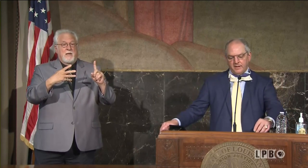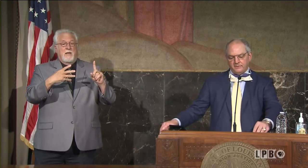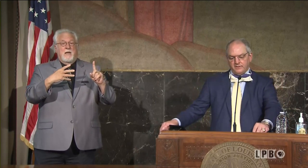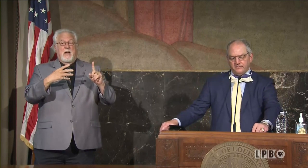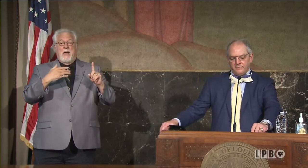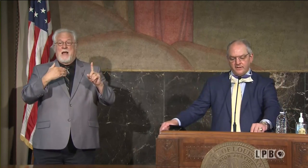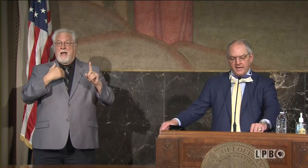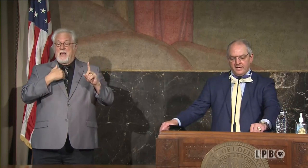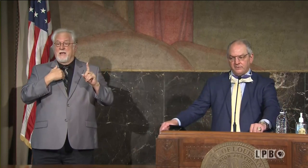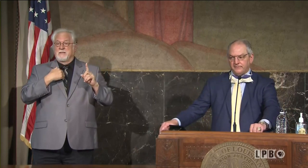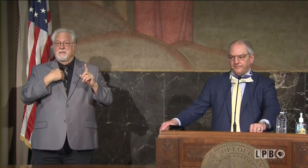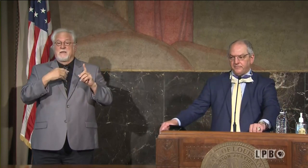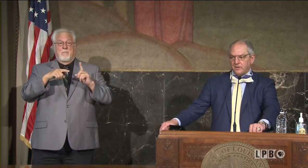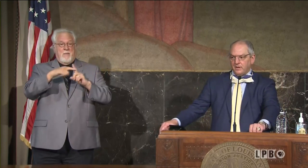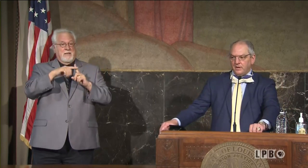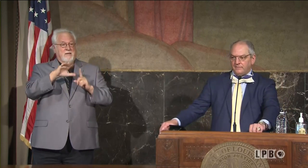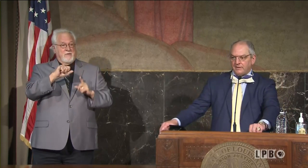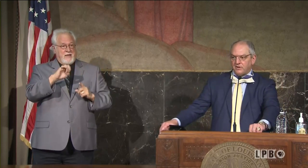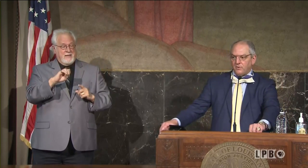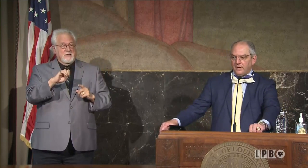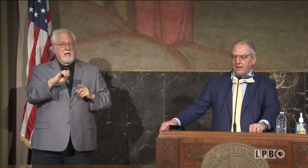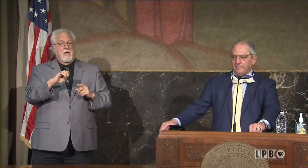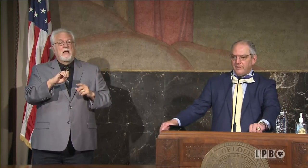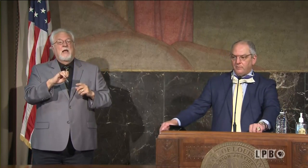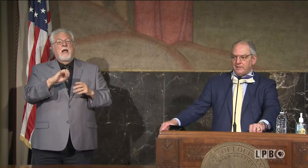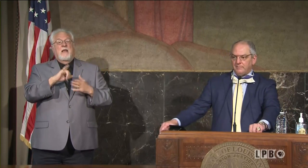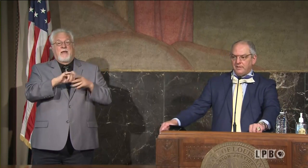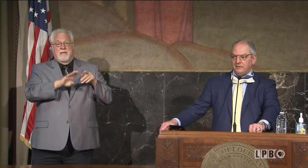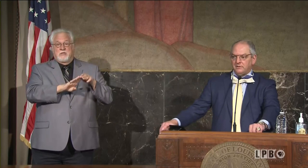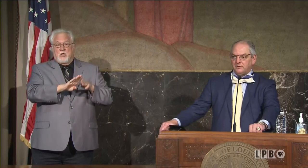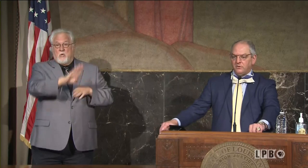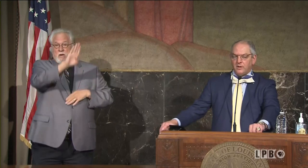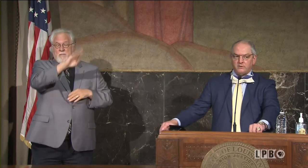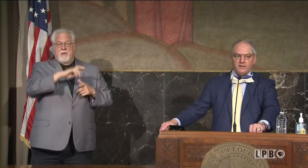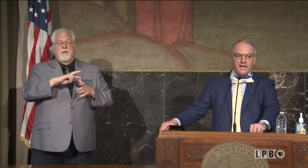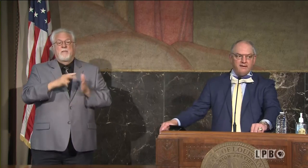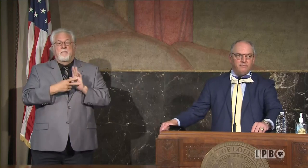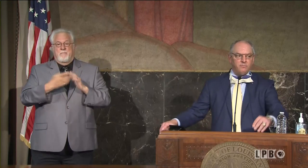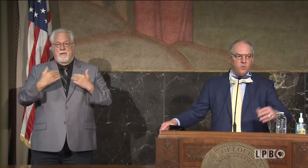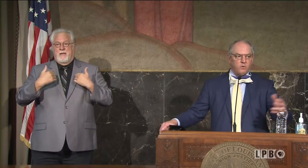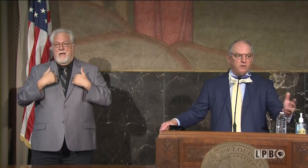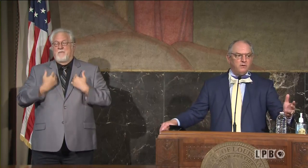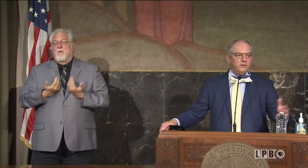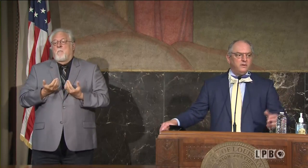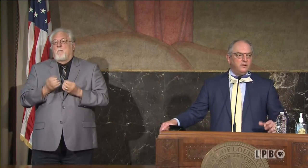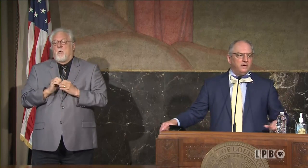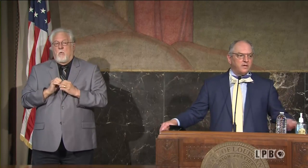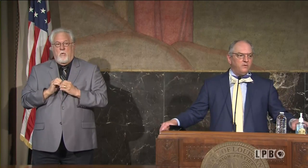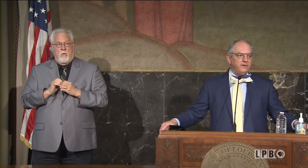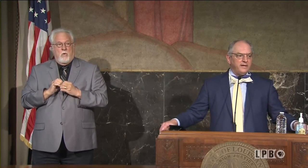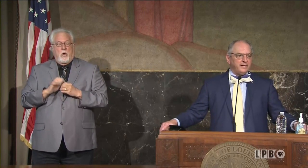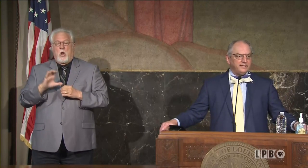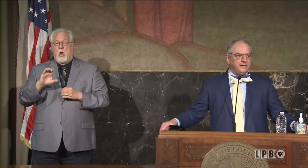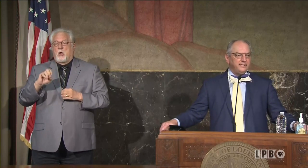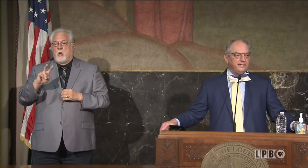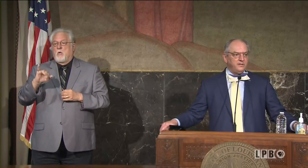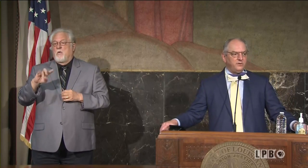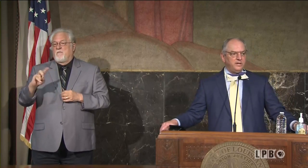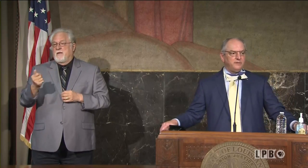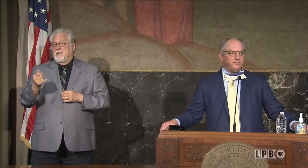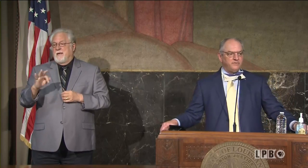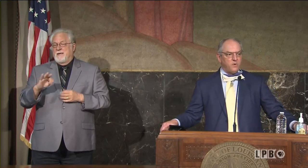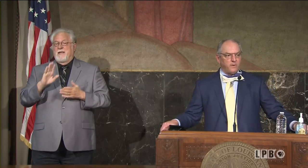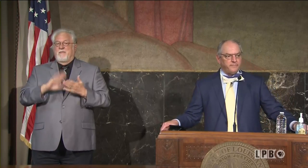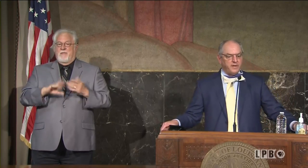a positive case, if that's going up, then what that means is you actually have more COVID-19 than